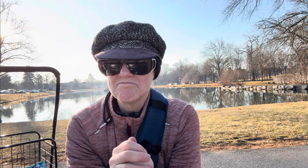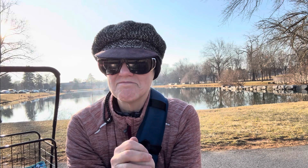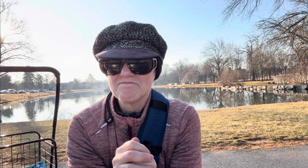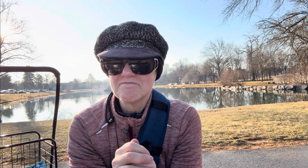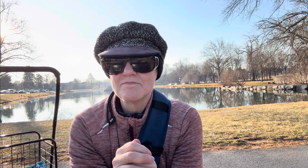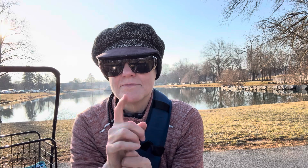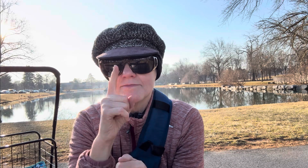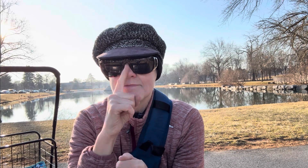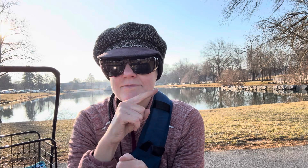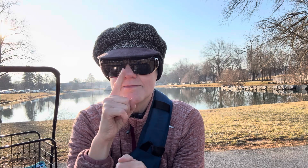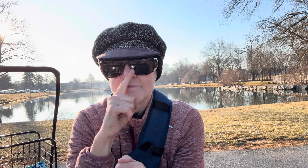Keto sweetener